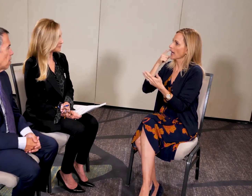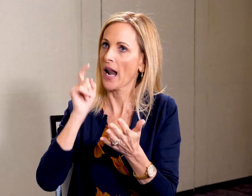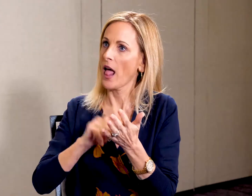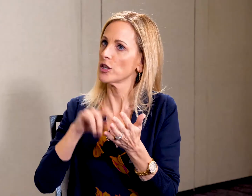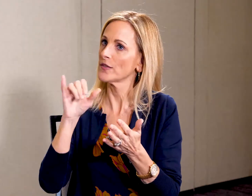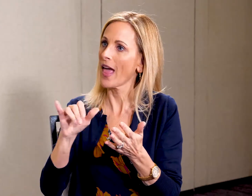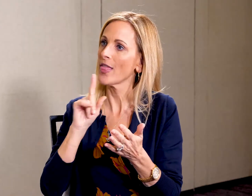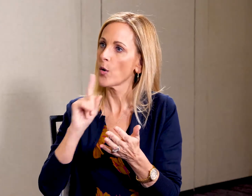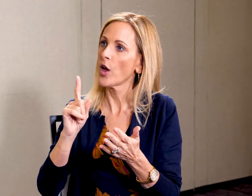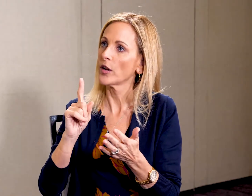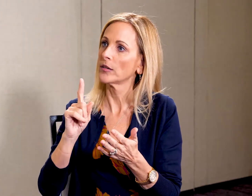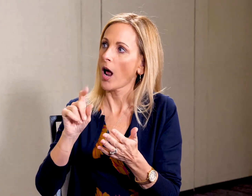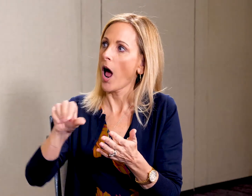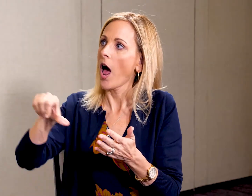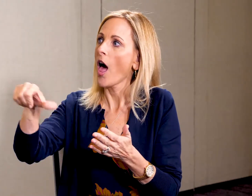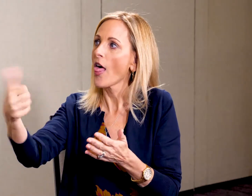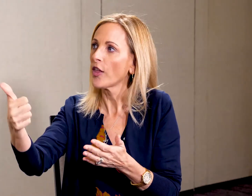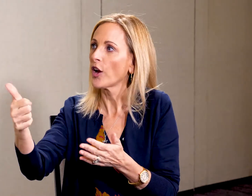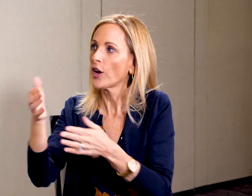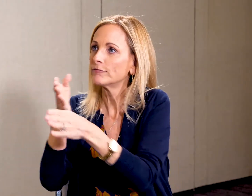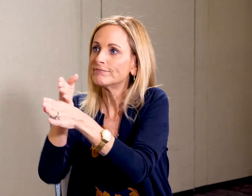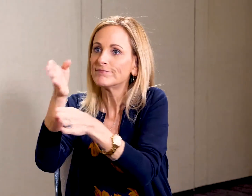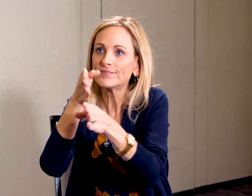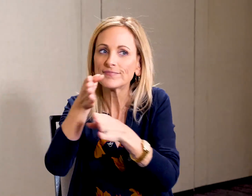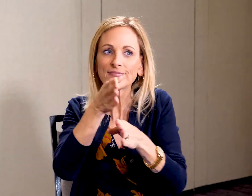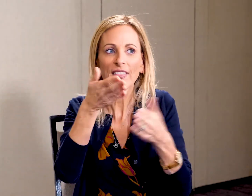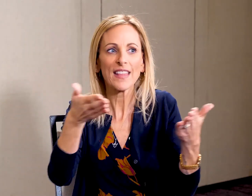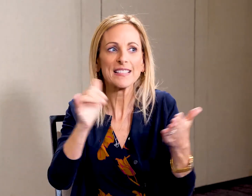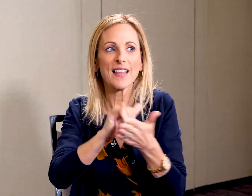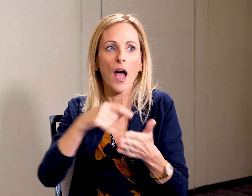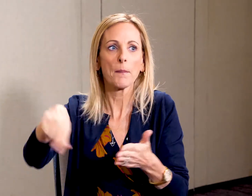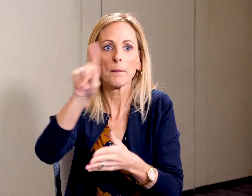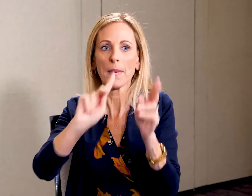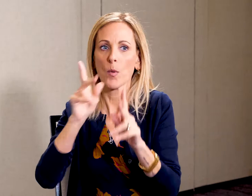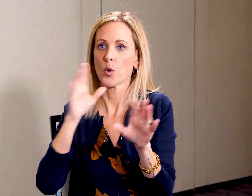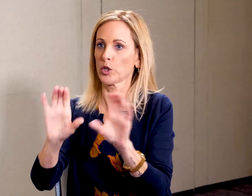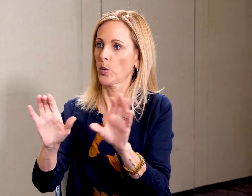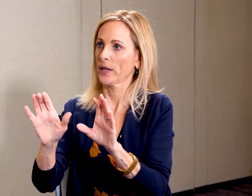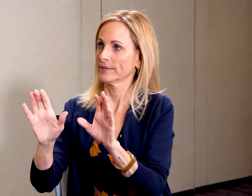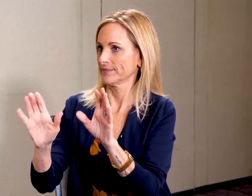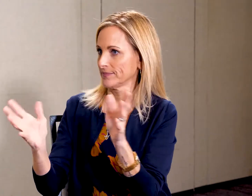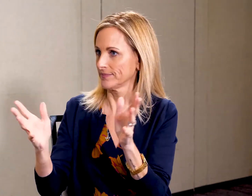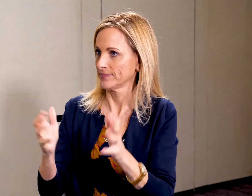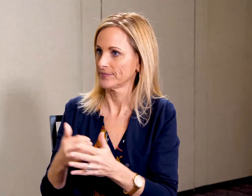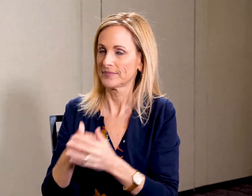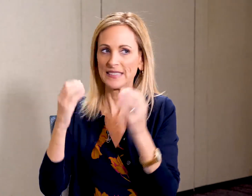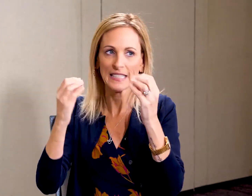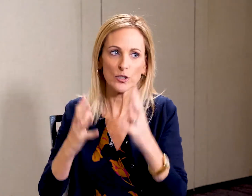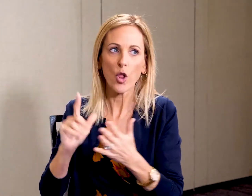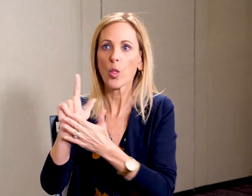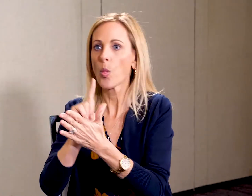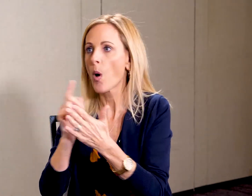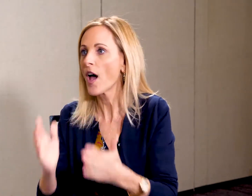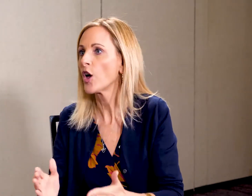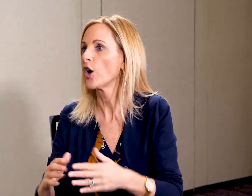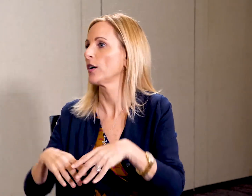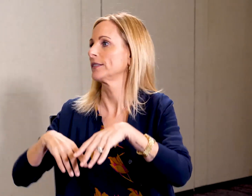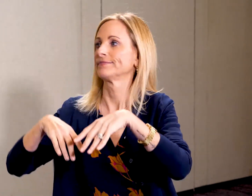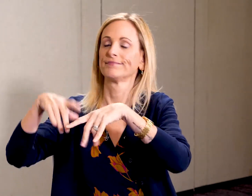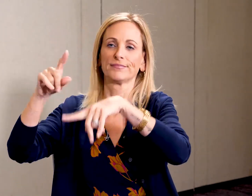They really acknowledge that there were, that we all have accomplishments that we want to achieve, whether it is